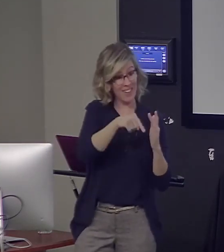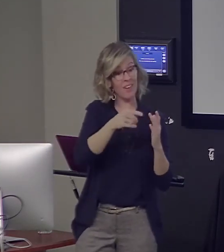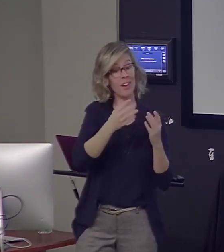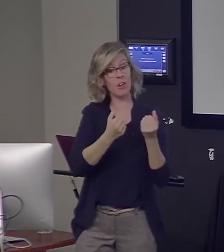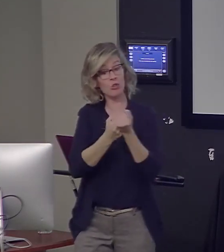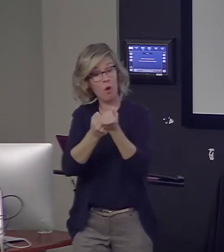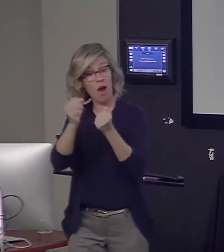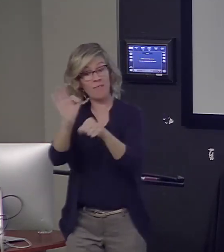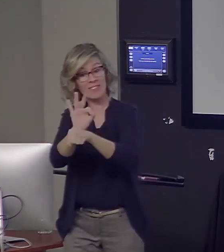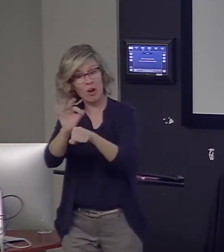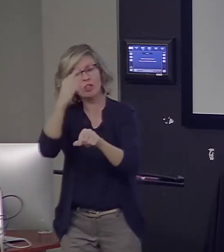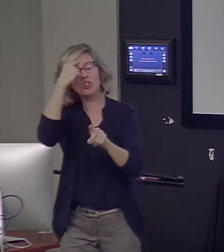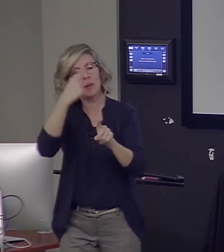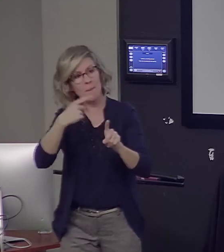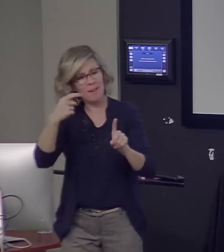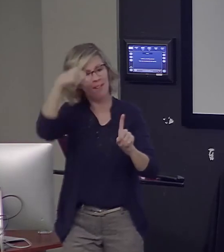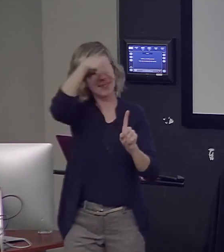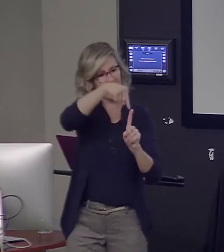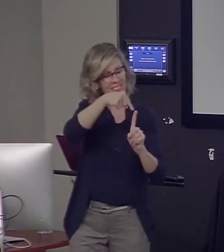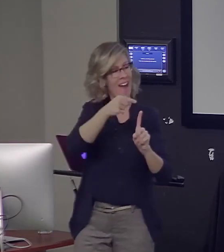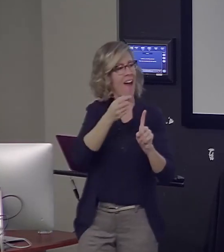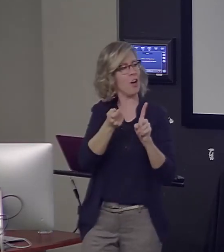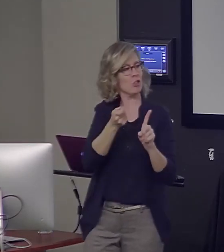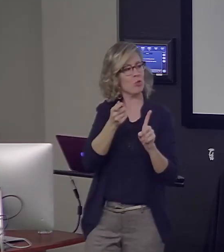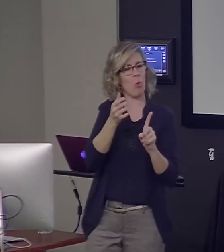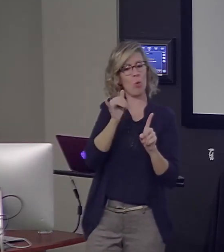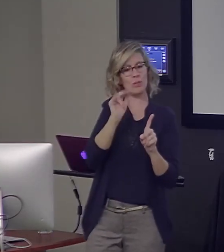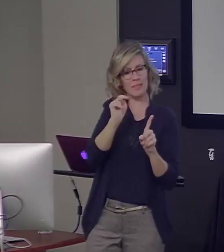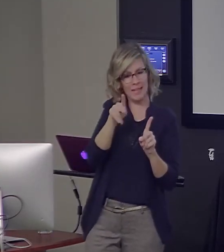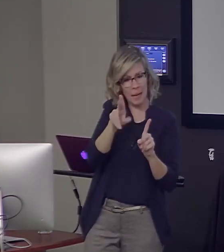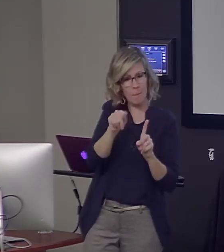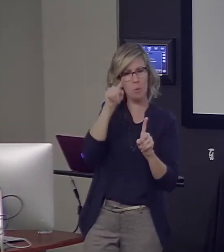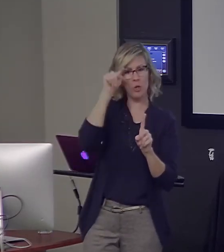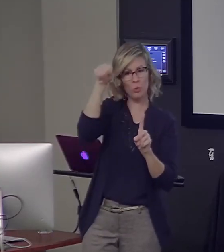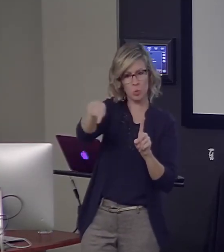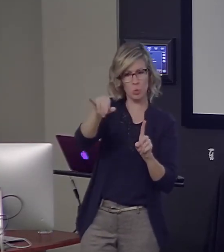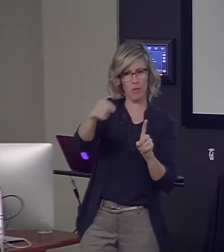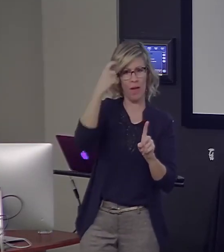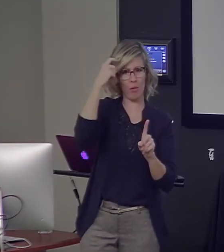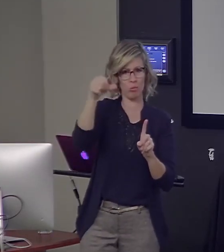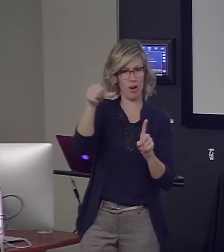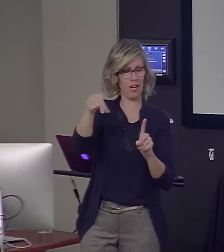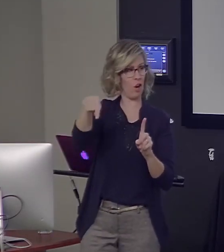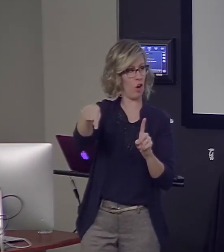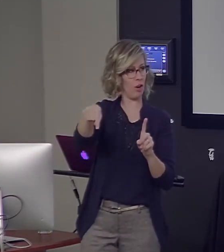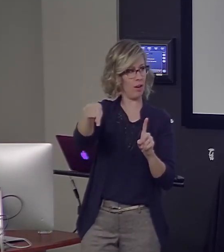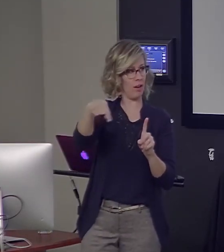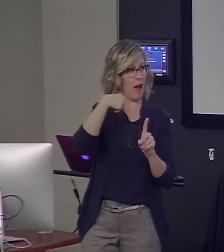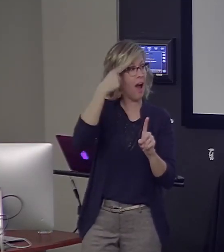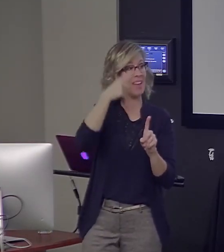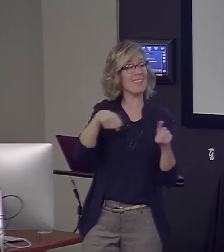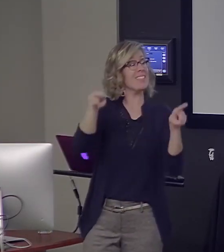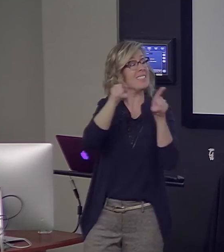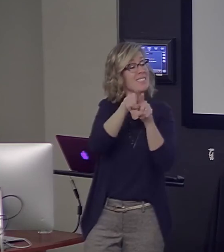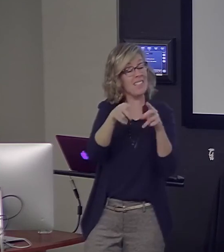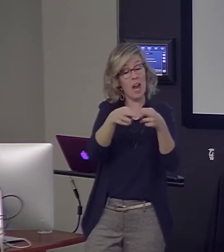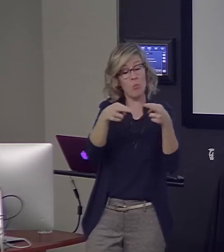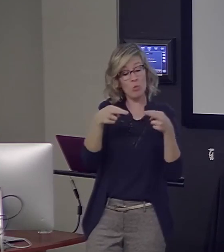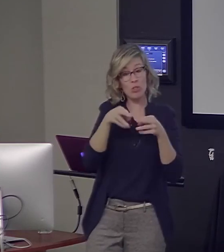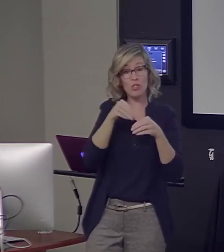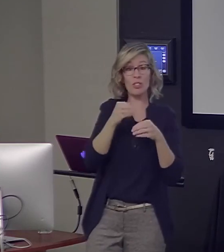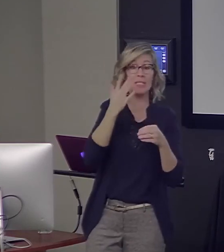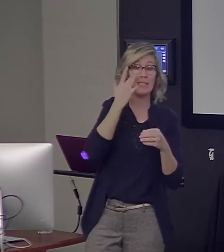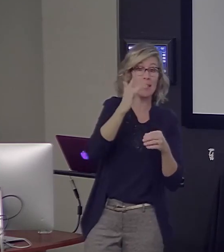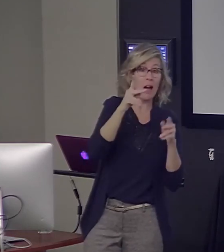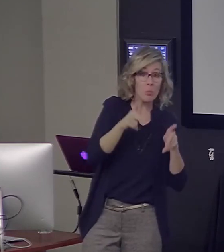it drives input to that brain area. And the reason I think so is because the same region in a sighted person and a blind person